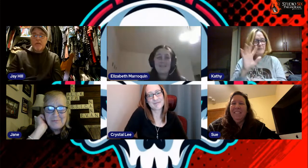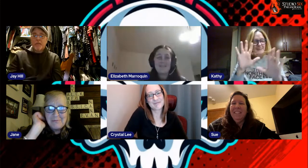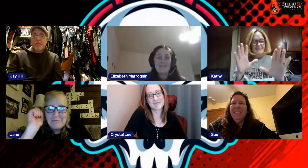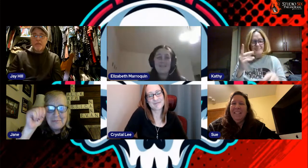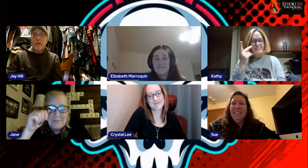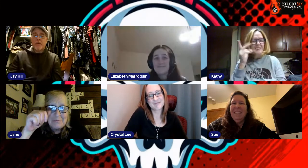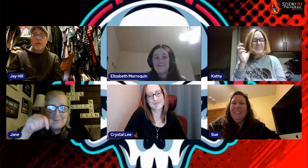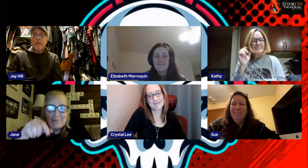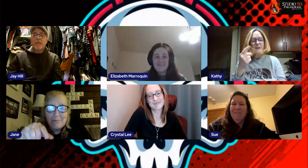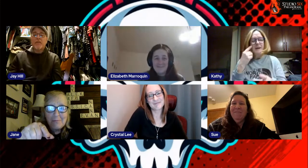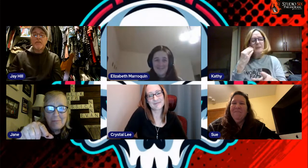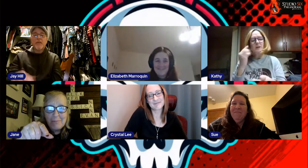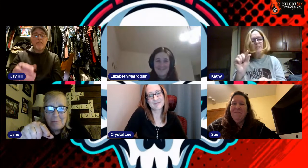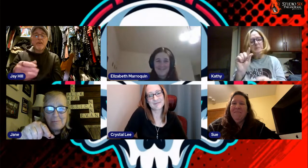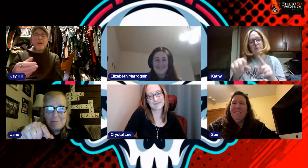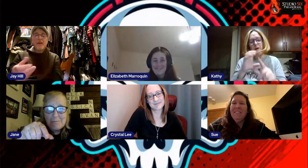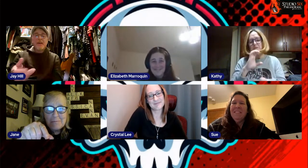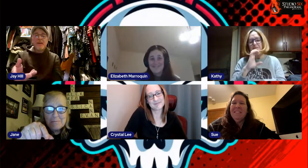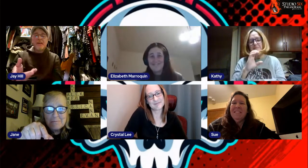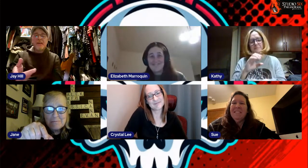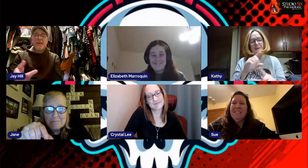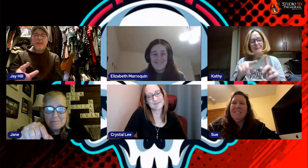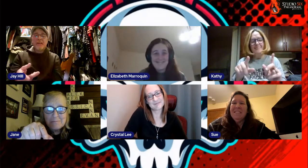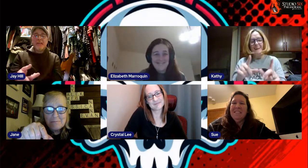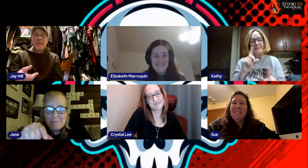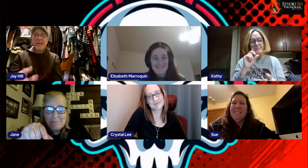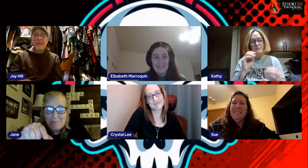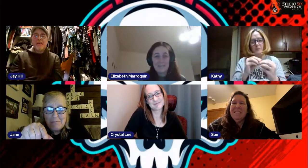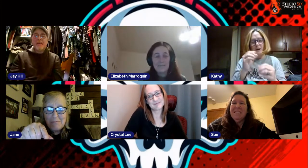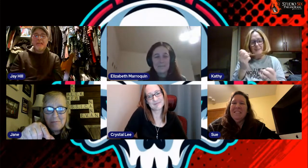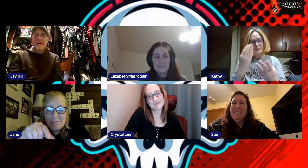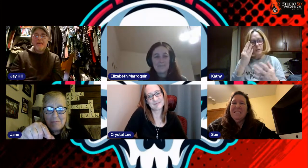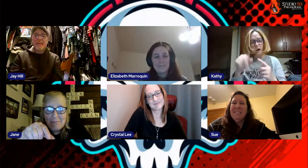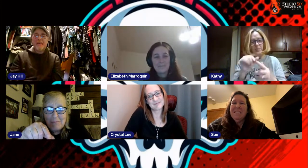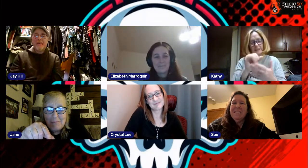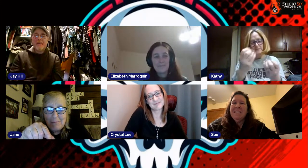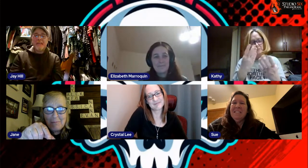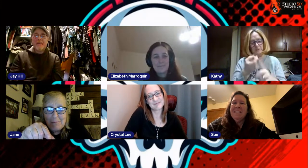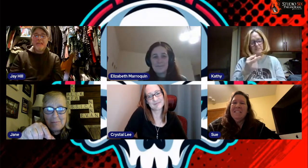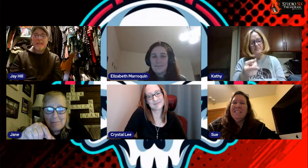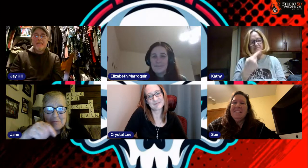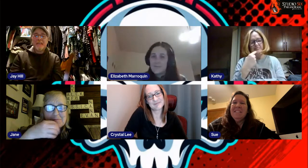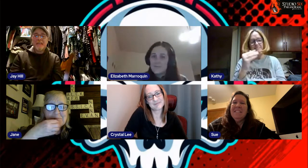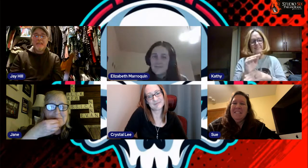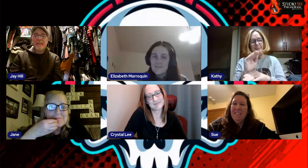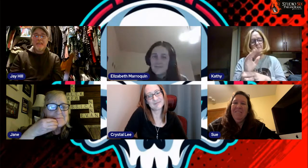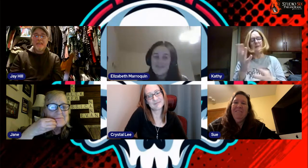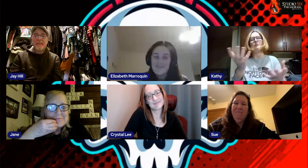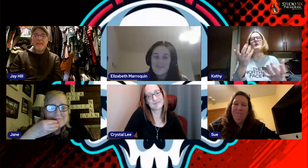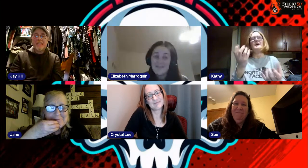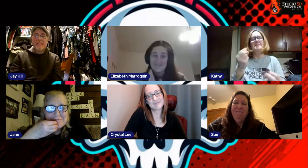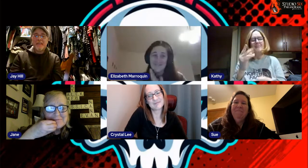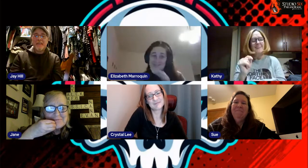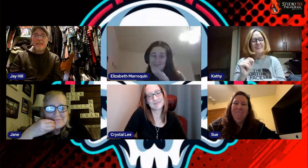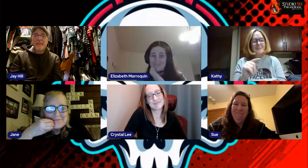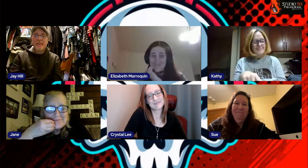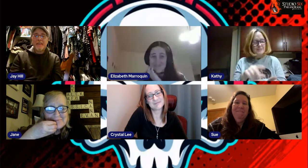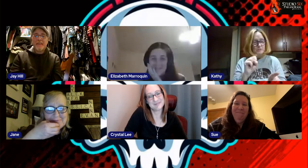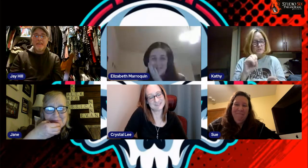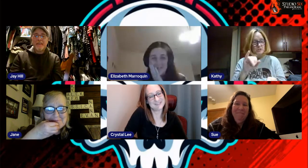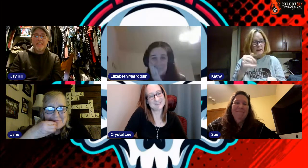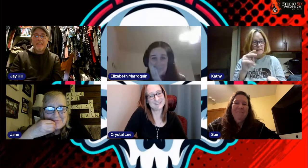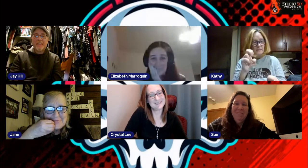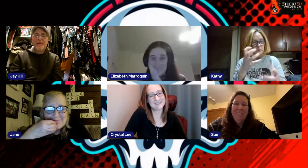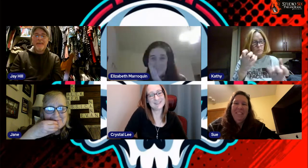Wow. It's amazing to hear this. I knew a little bit about Crystal, but I didn't know all that information she said tonight. I'm like, what?